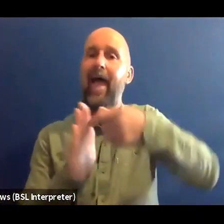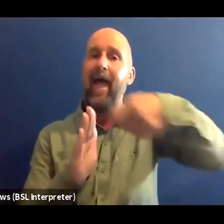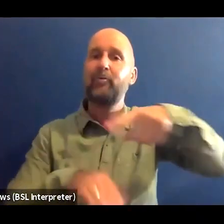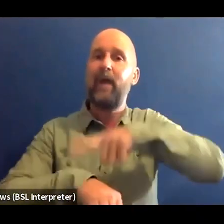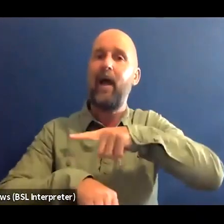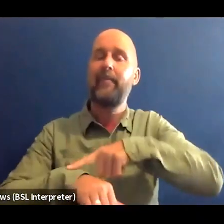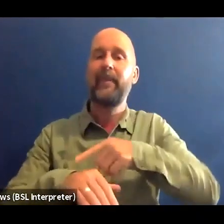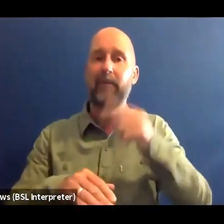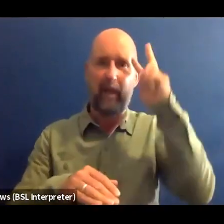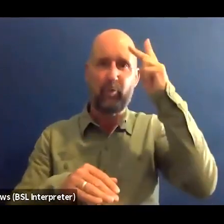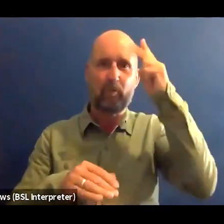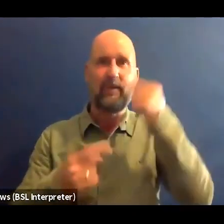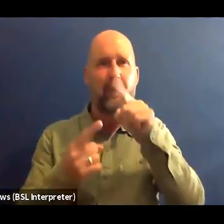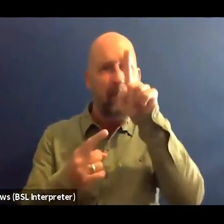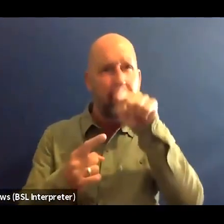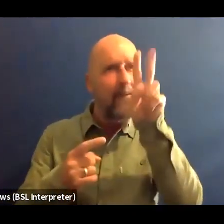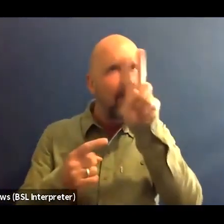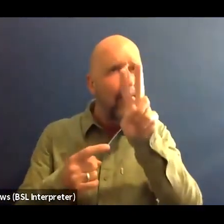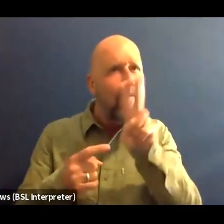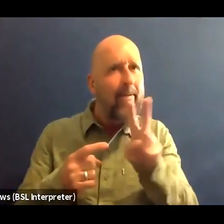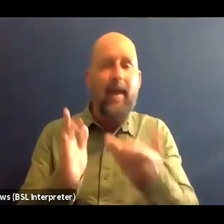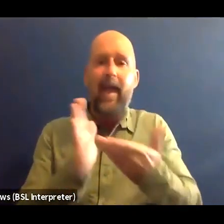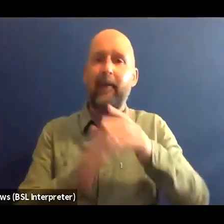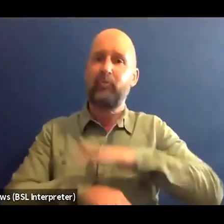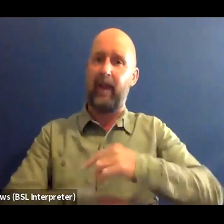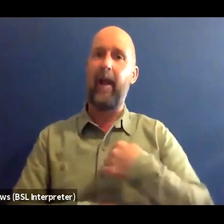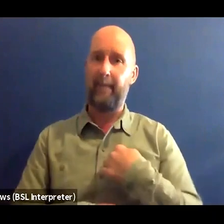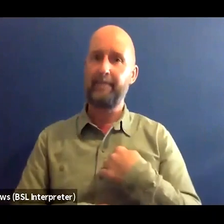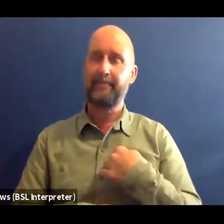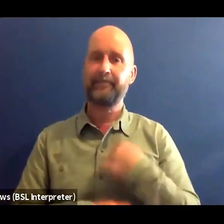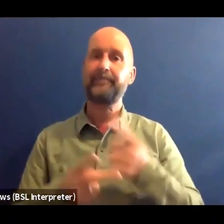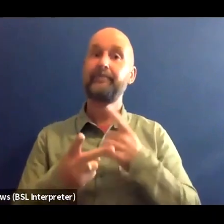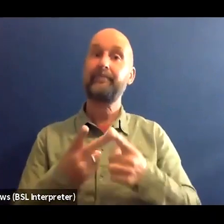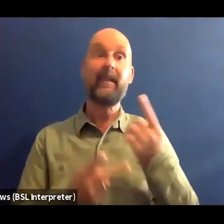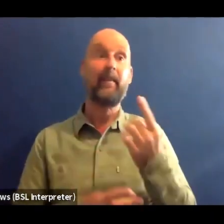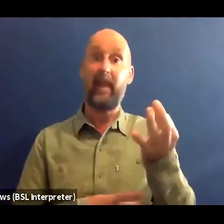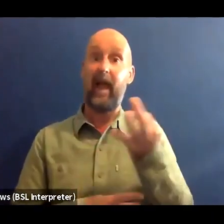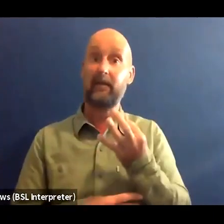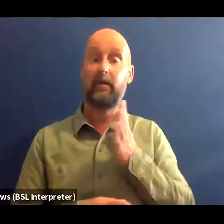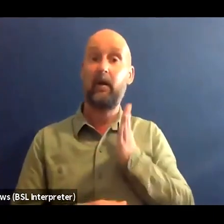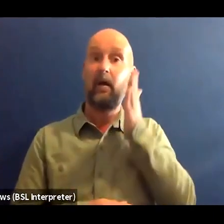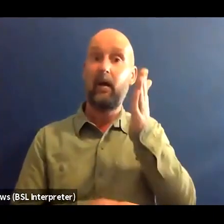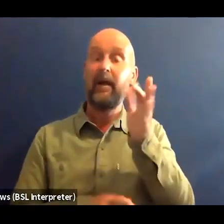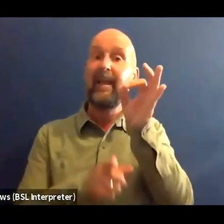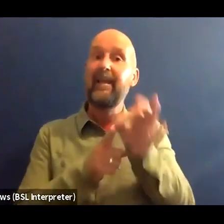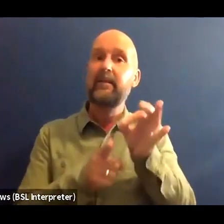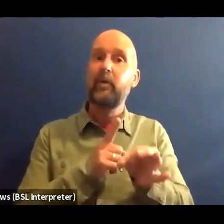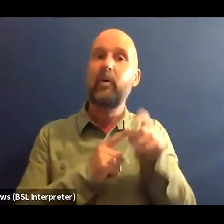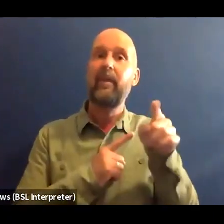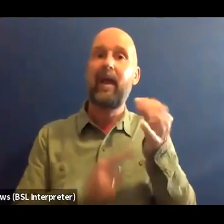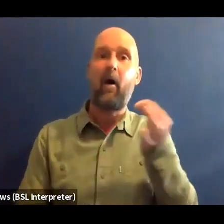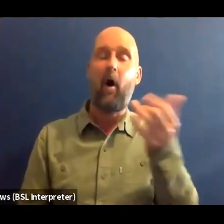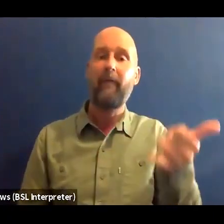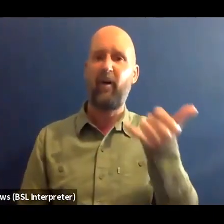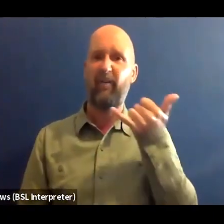to kind of process any instructions and things like that. Then I was invited to an interview, and they offered me a phone interview,